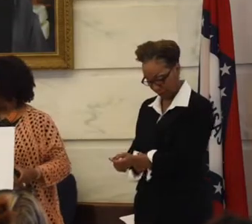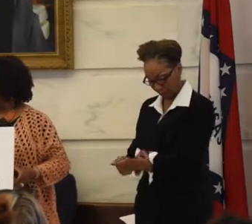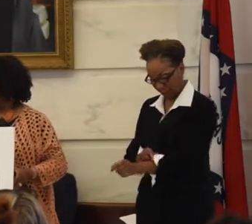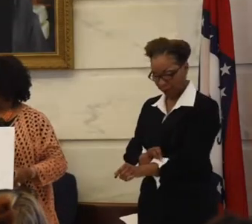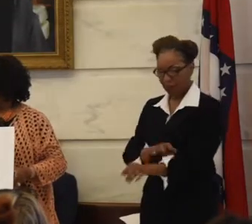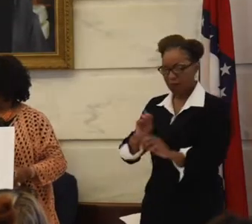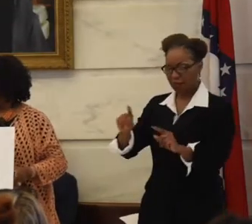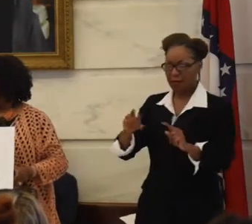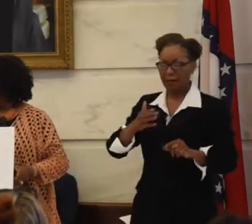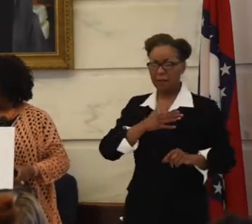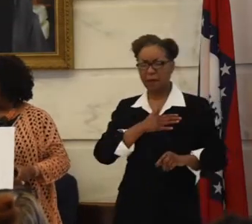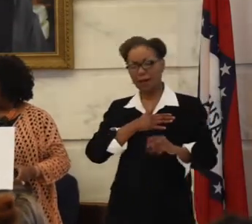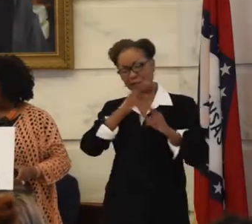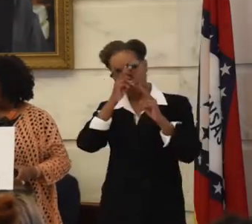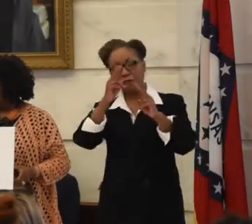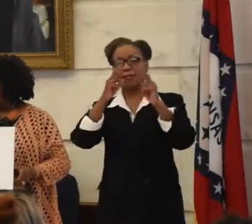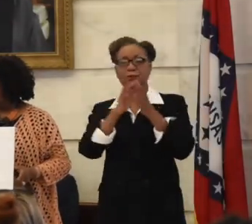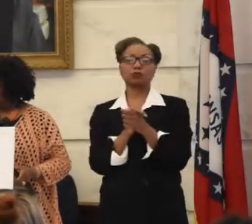It's my privilege to